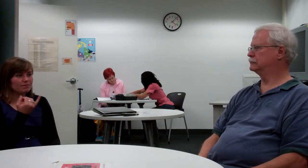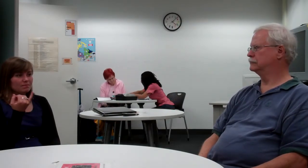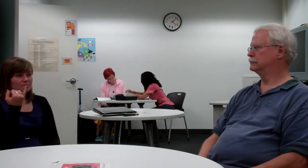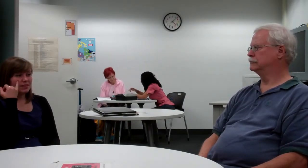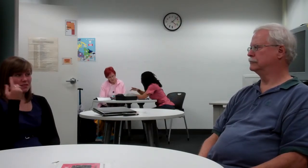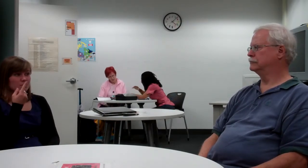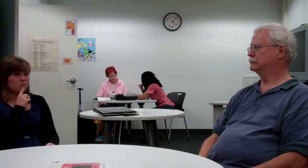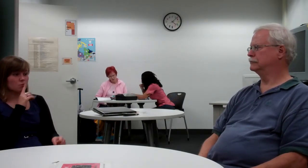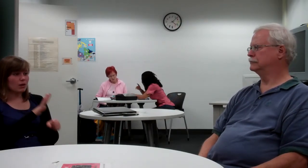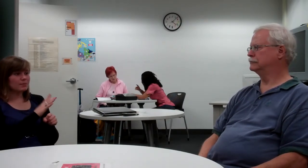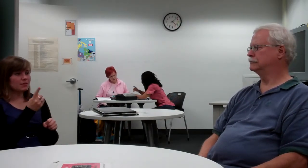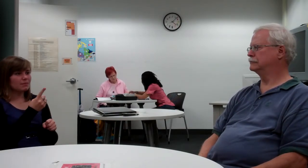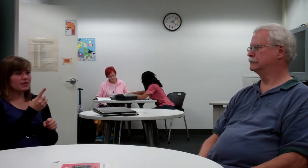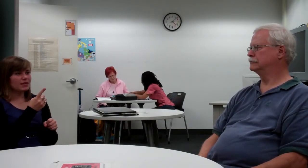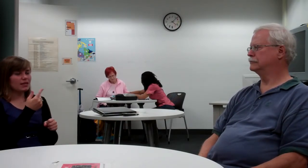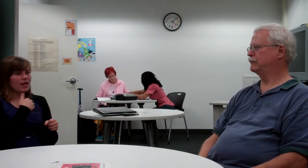they've promised.